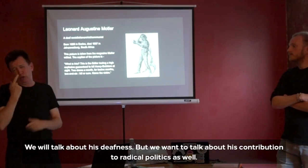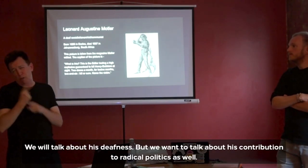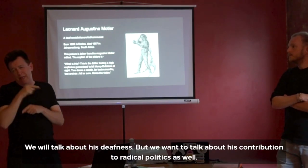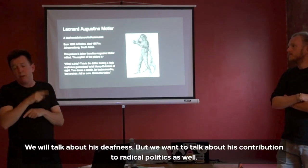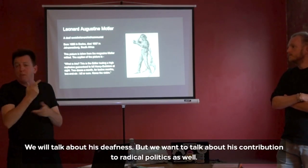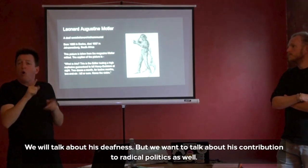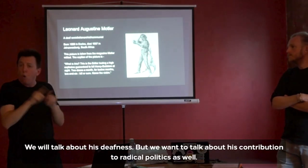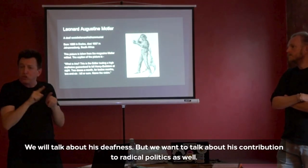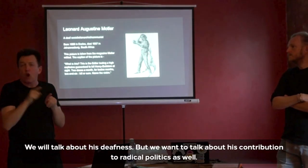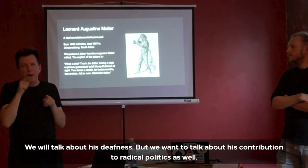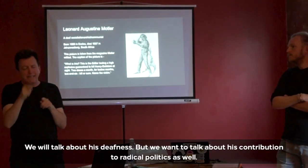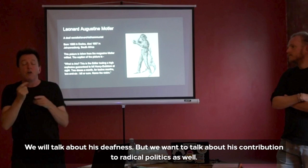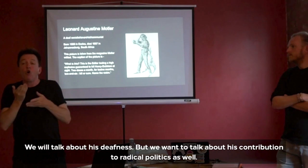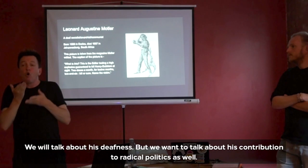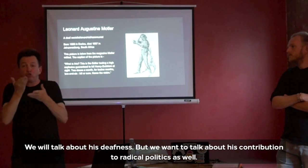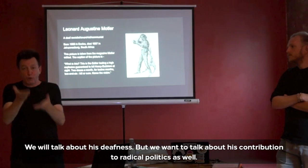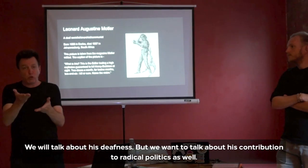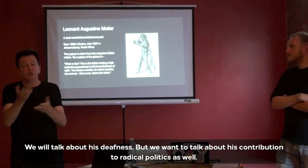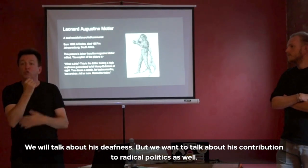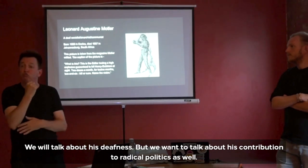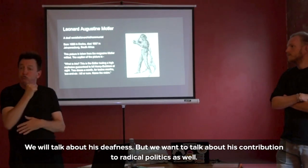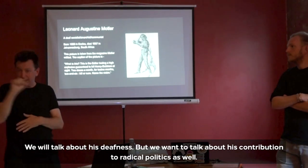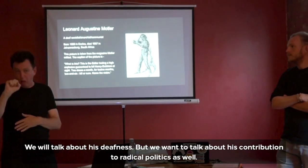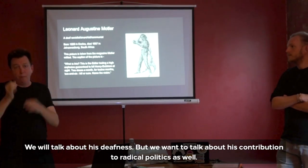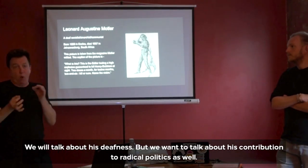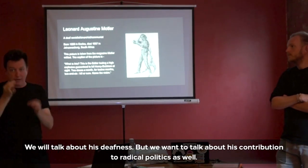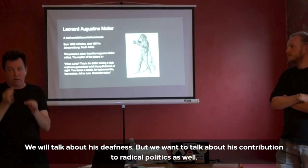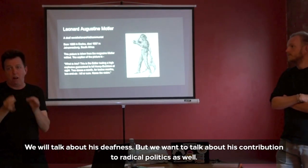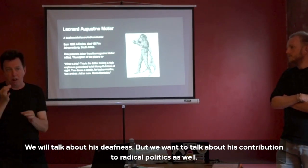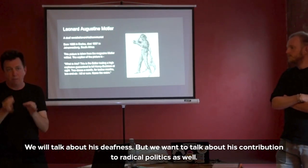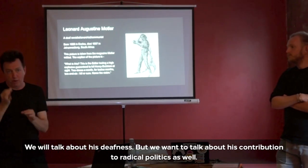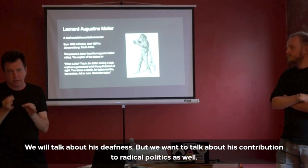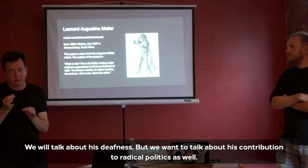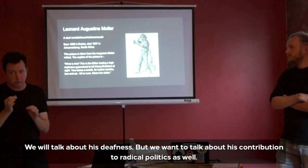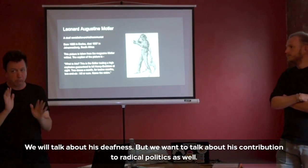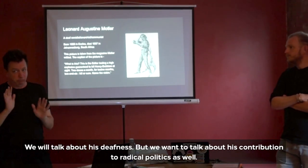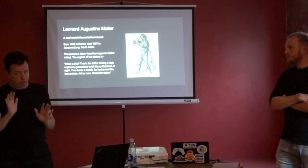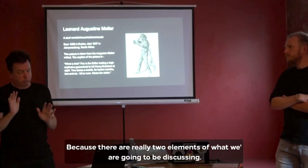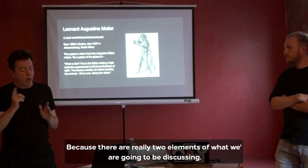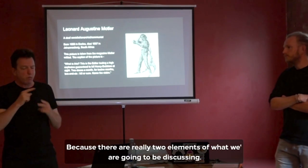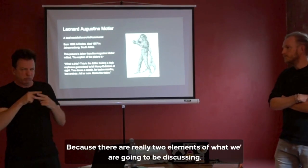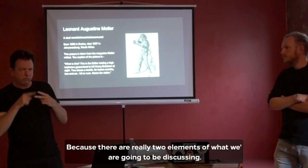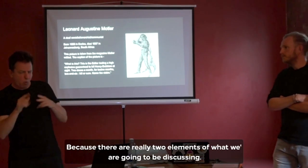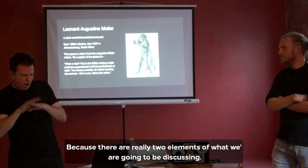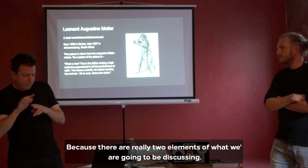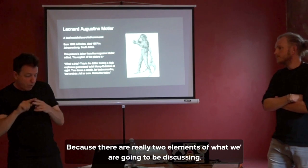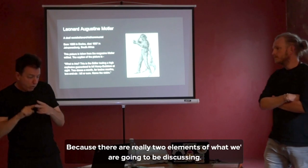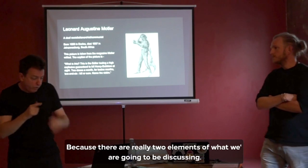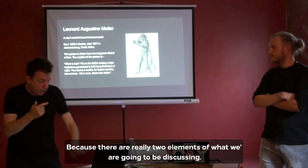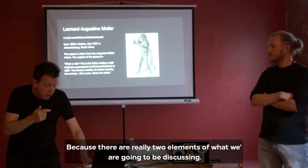You know, we will talk about his deafness, but we want to talk about his contribution to radical politics as well. So there are really two